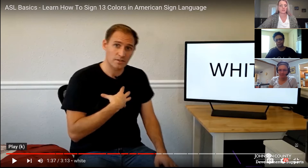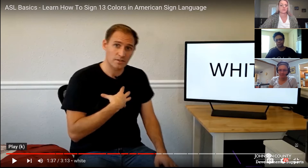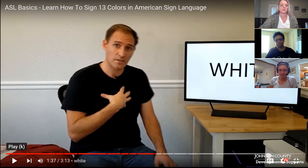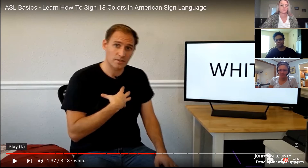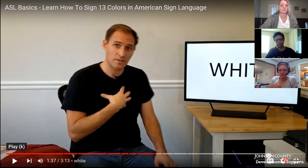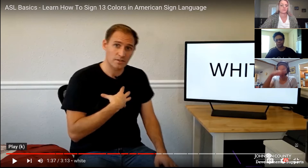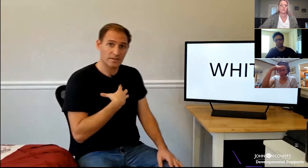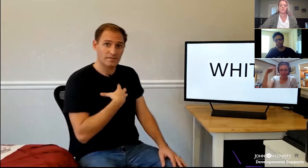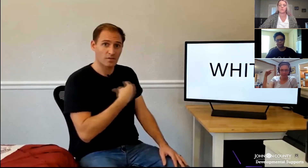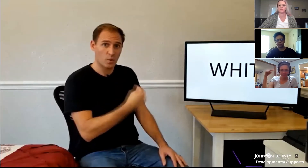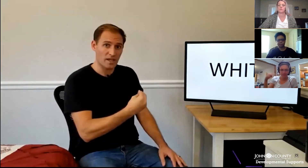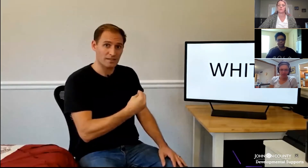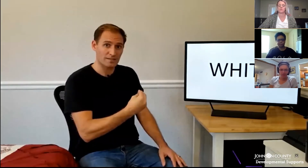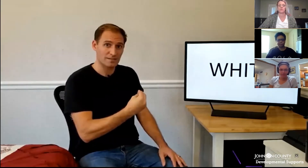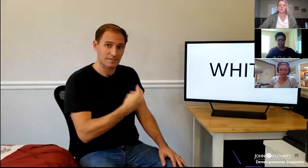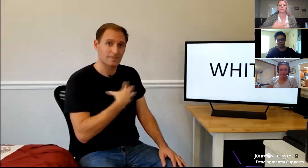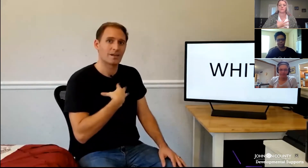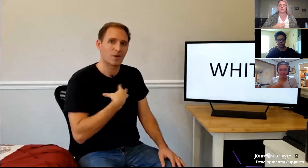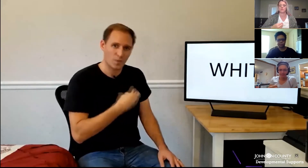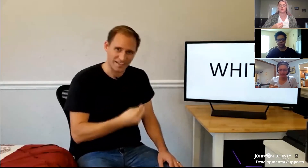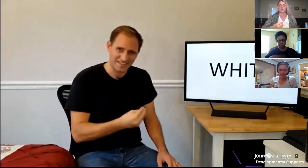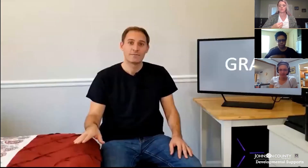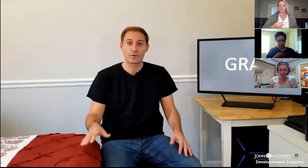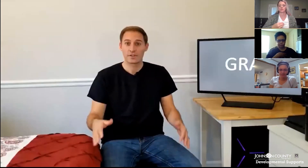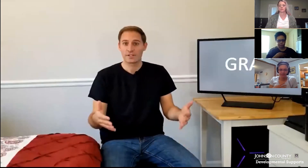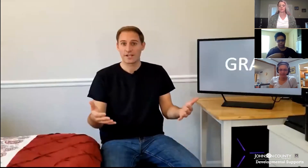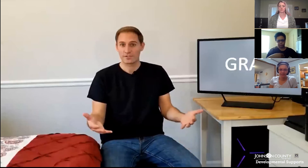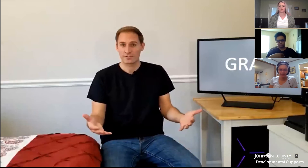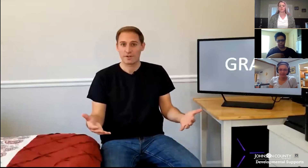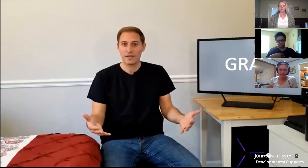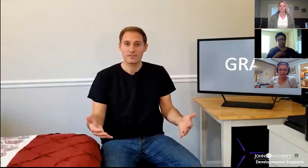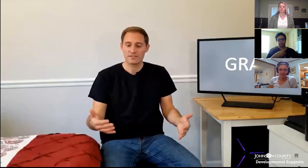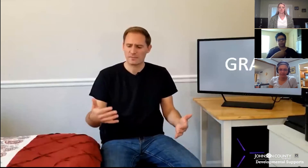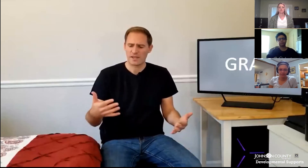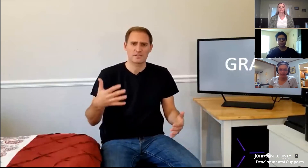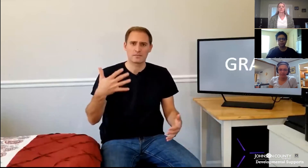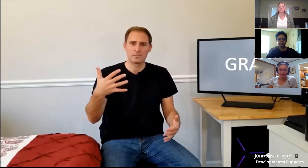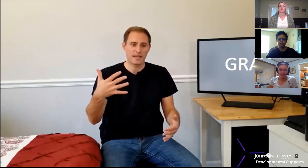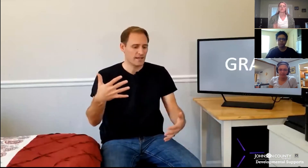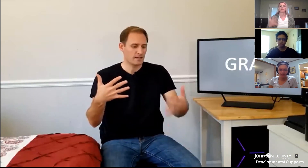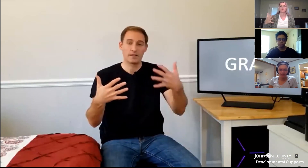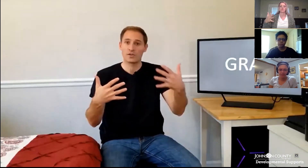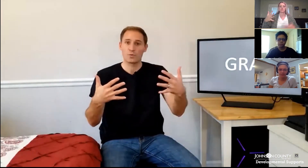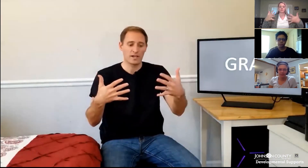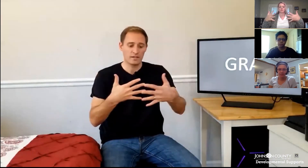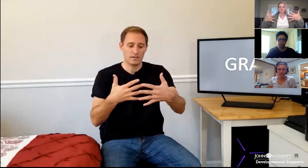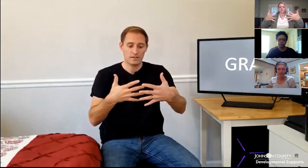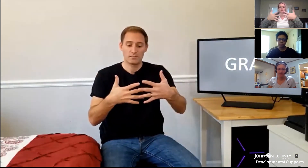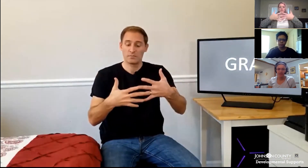across. White, white. For the color gray, you just imagine black and white